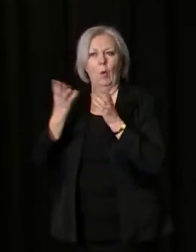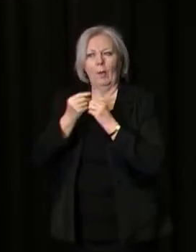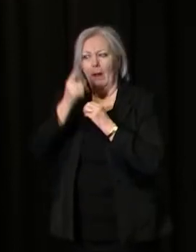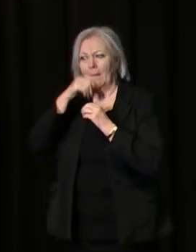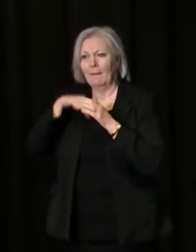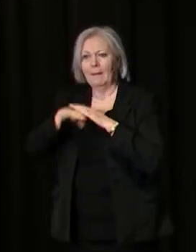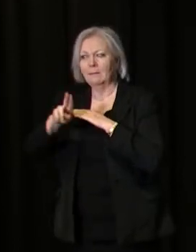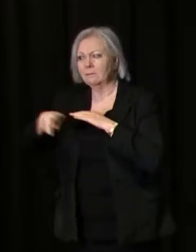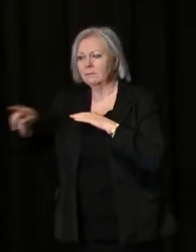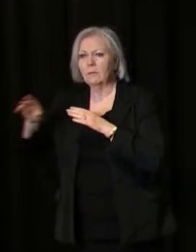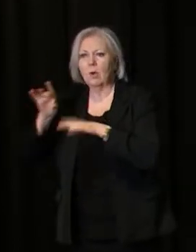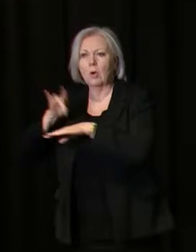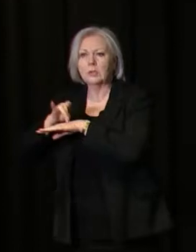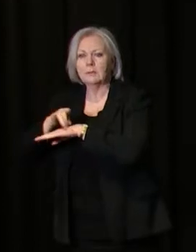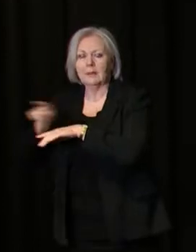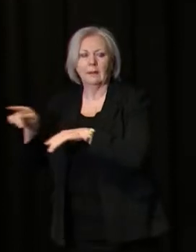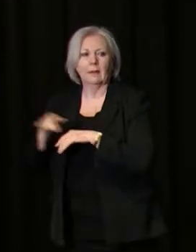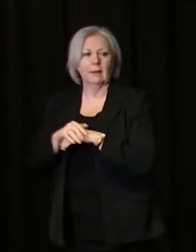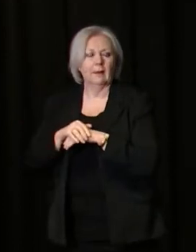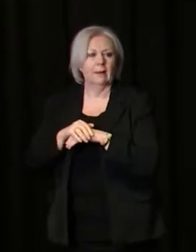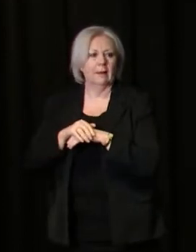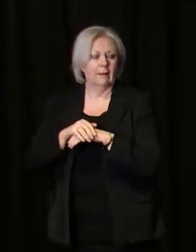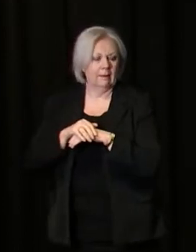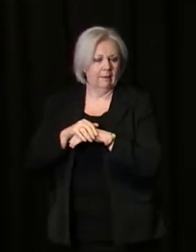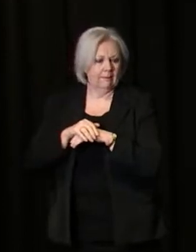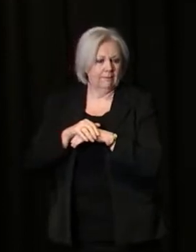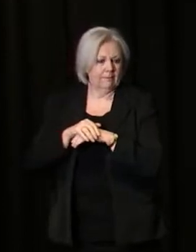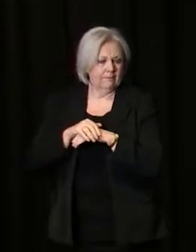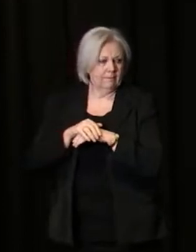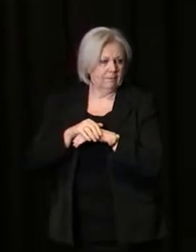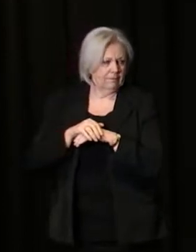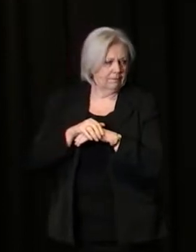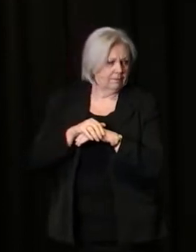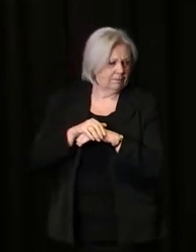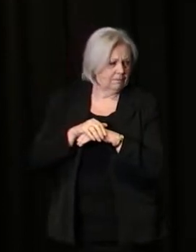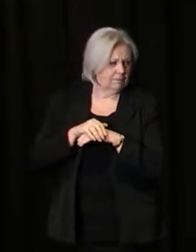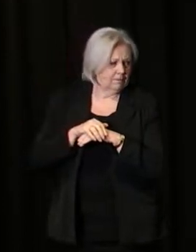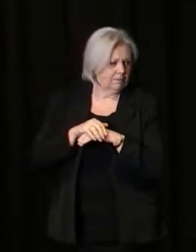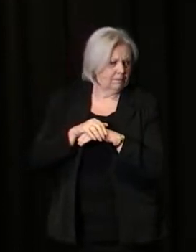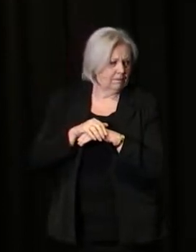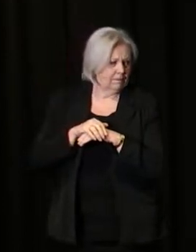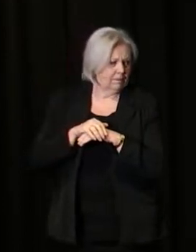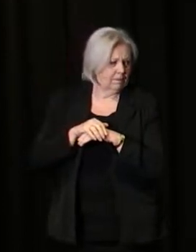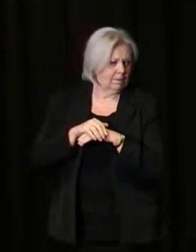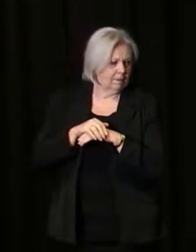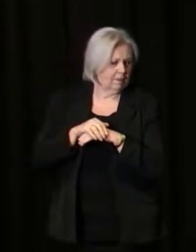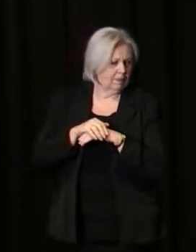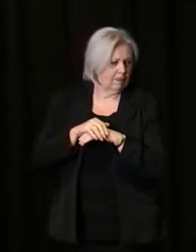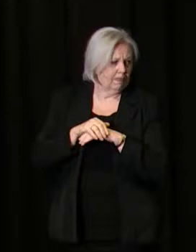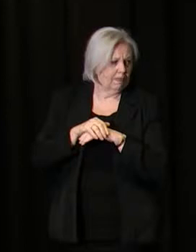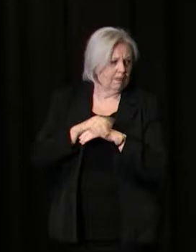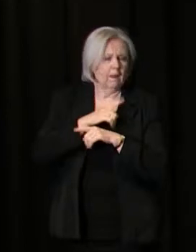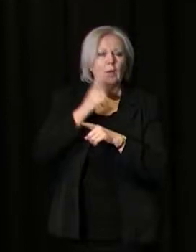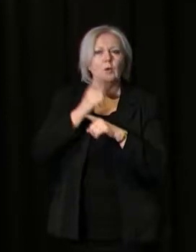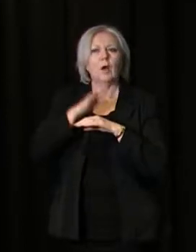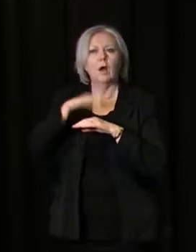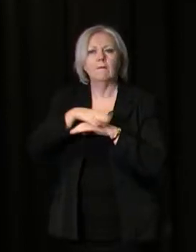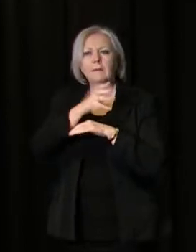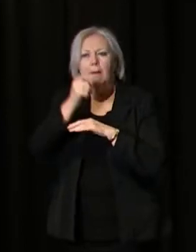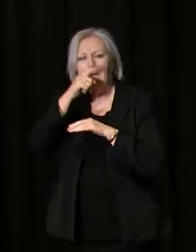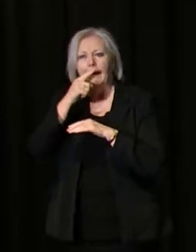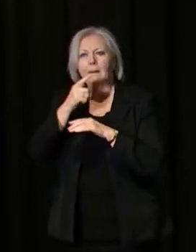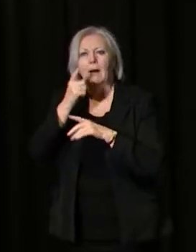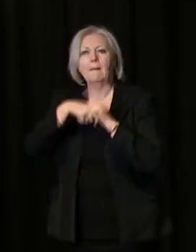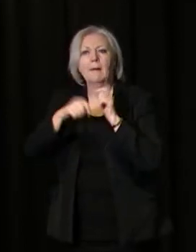weeks ago, you can announce like any of the tests and other yes. people would be upskilled to work yes. by